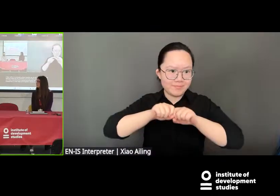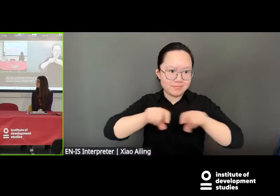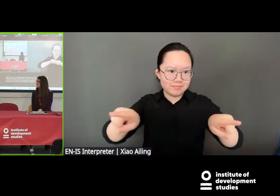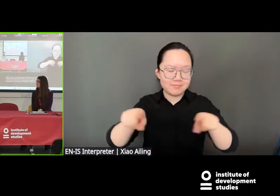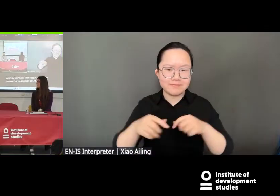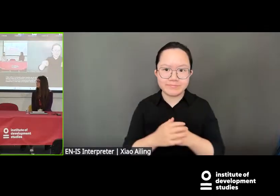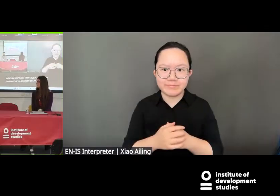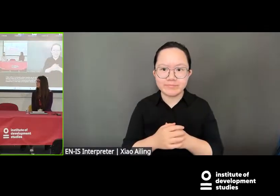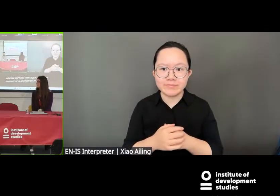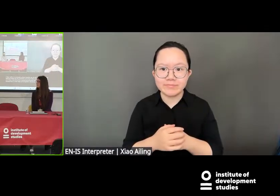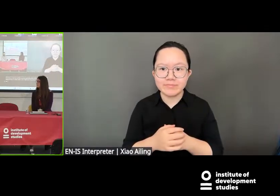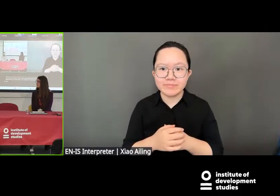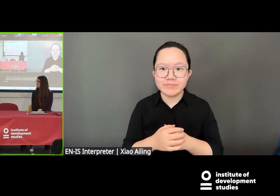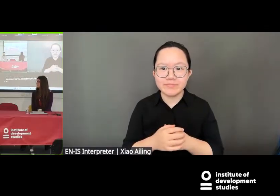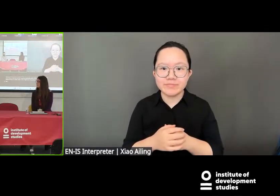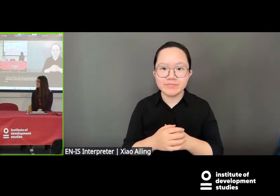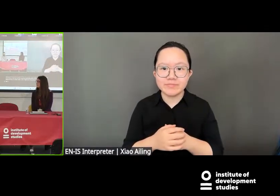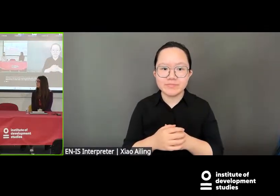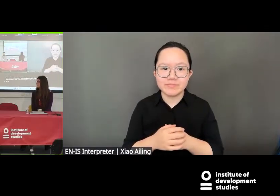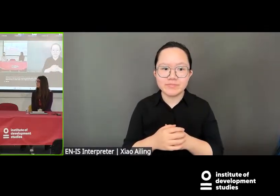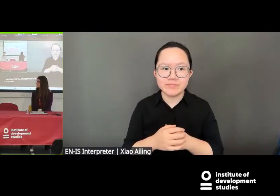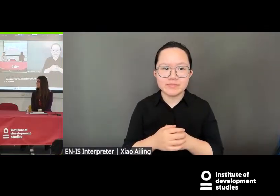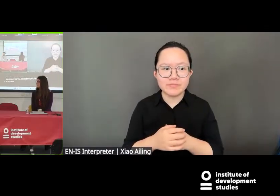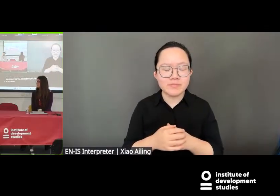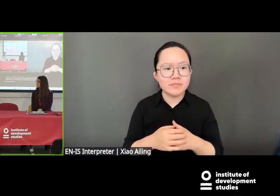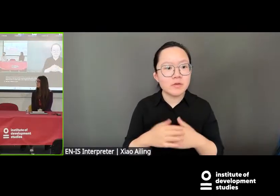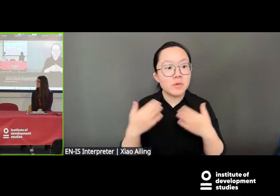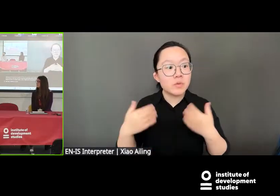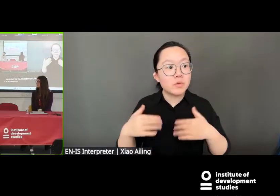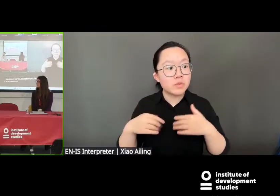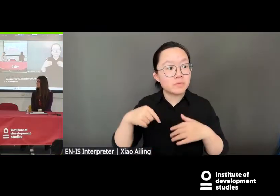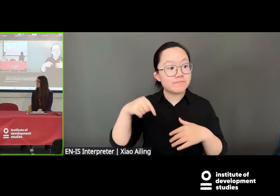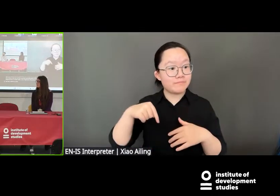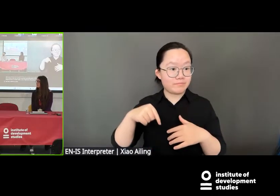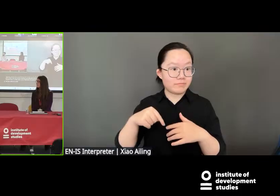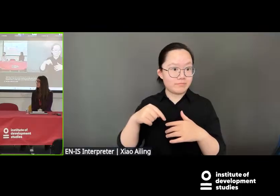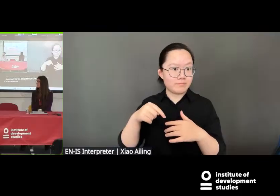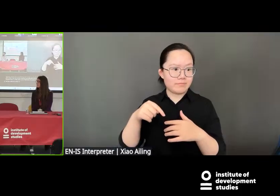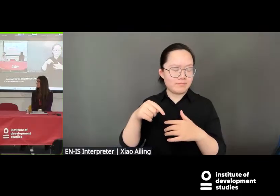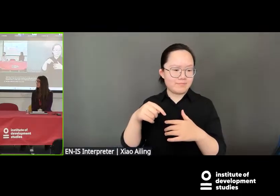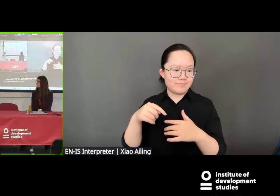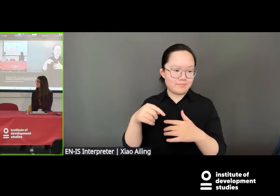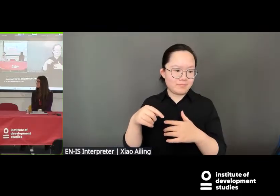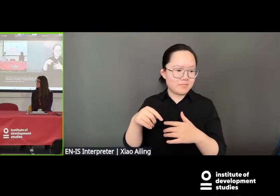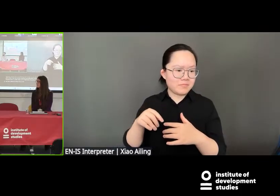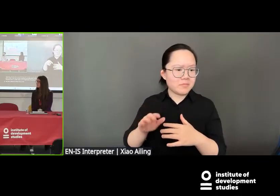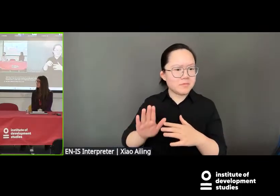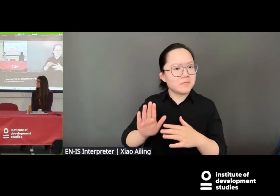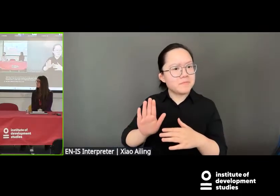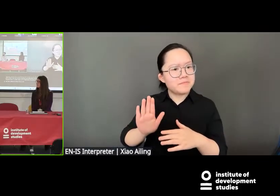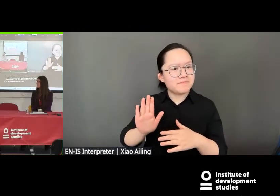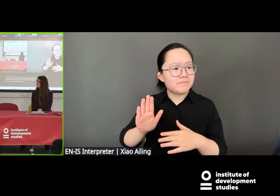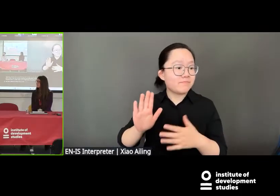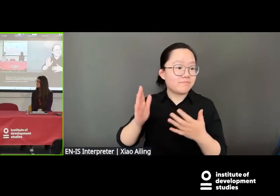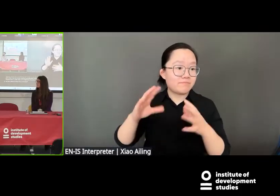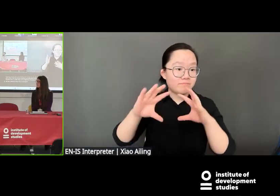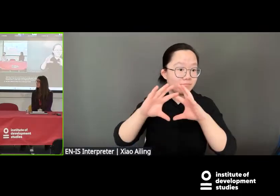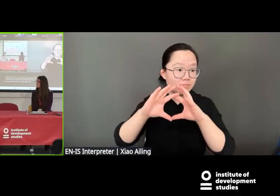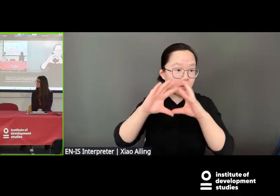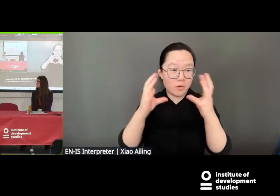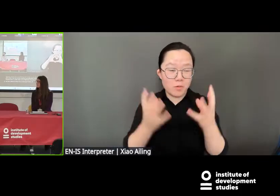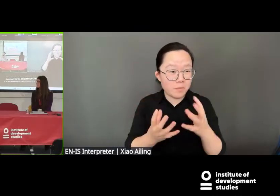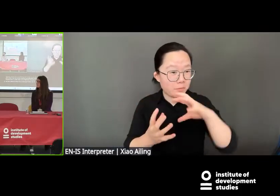collection of insights from diverse populations, from diverse points of view across North and South. I